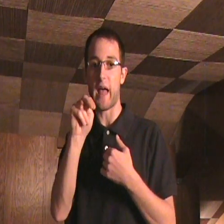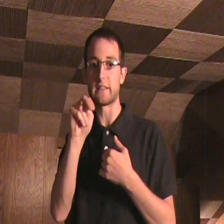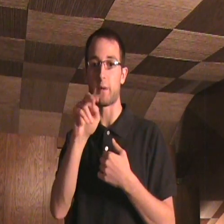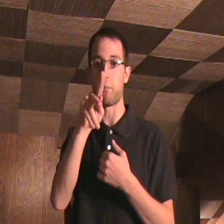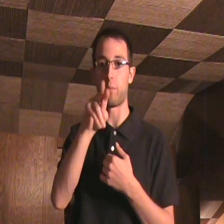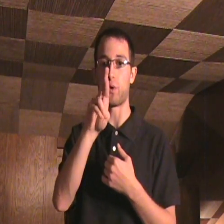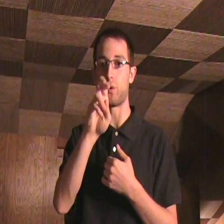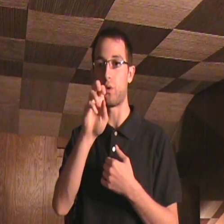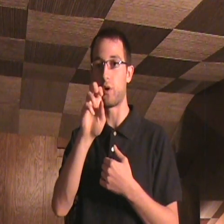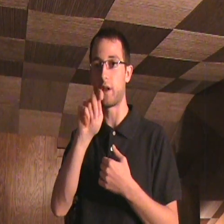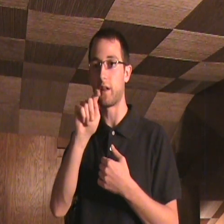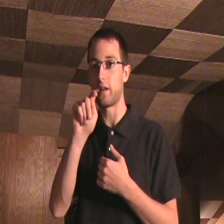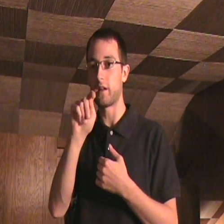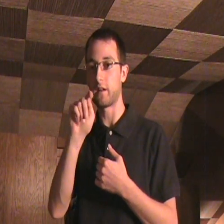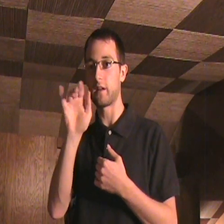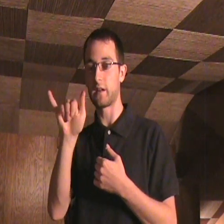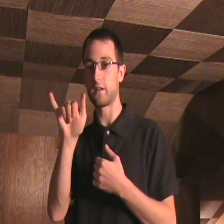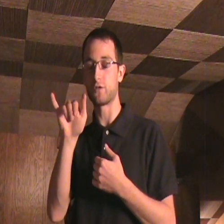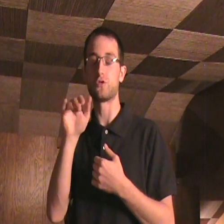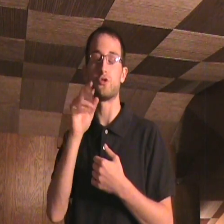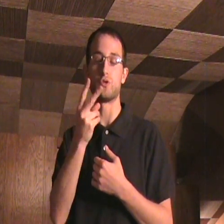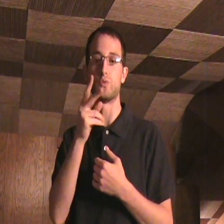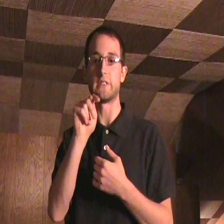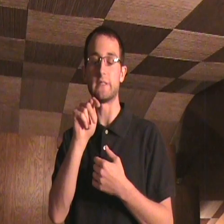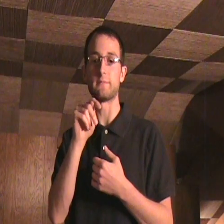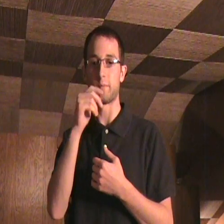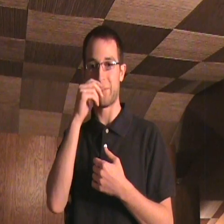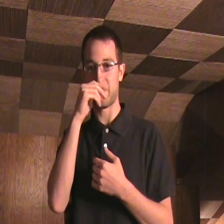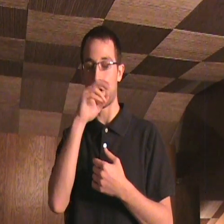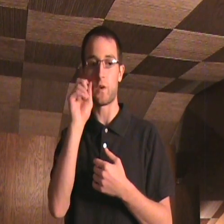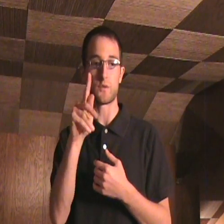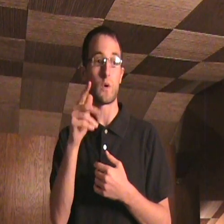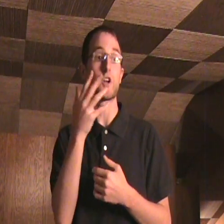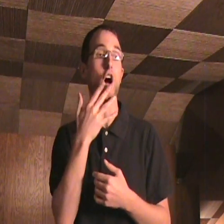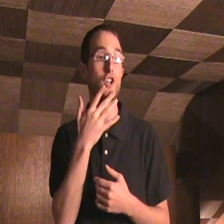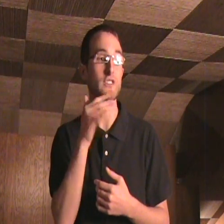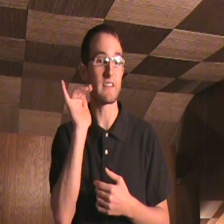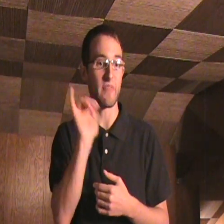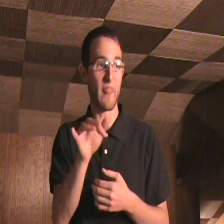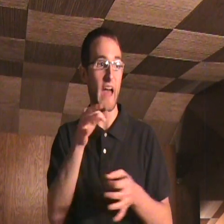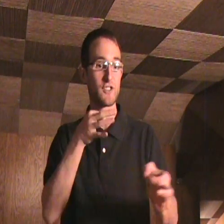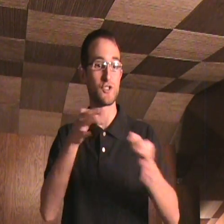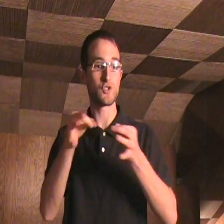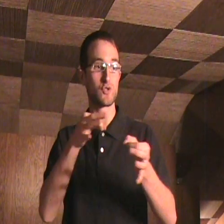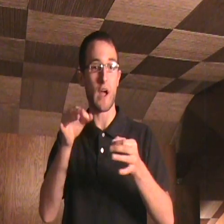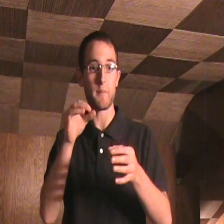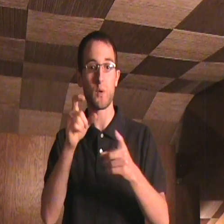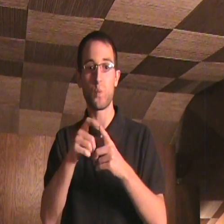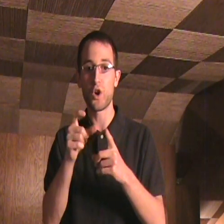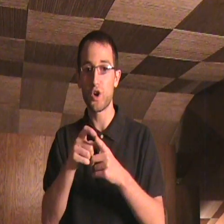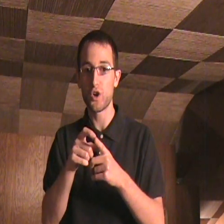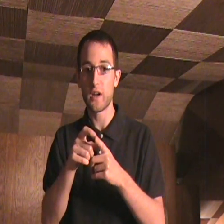Now, how about colors? Are those describing words? Yeah, because a color tells you what something looks like.